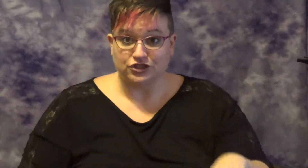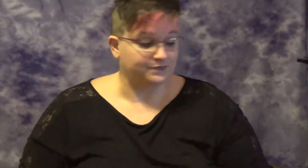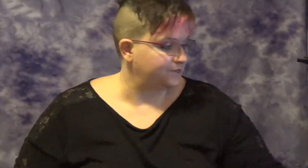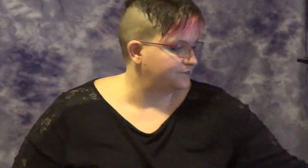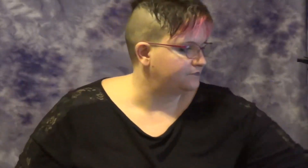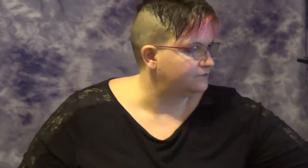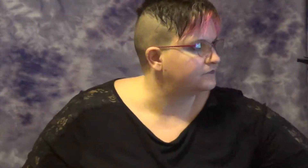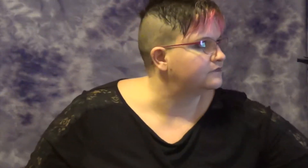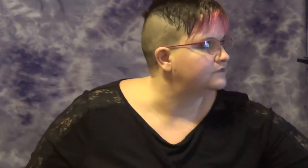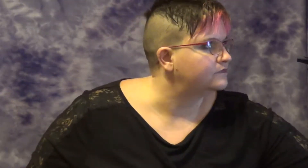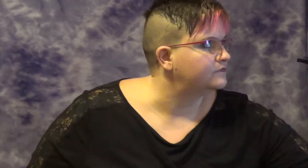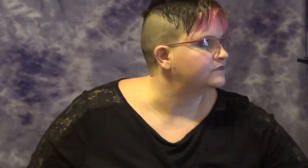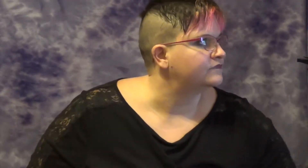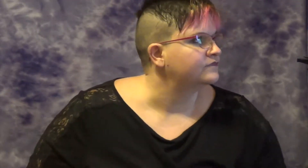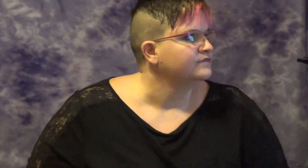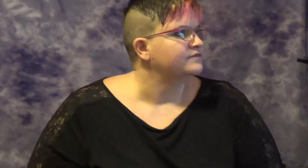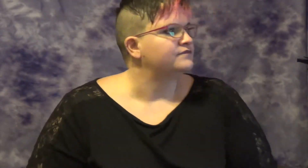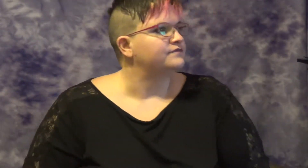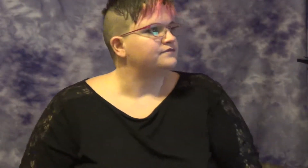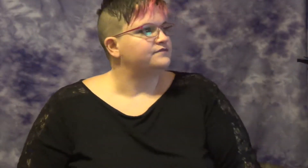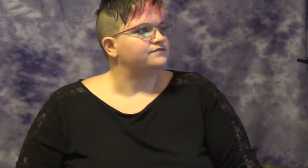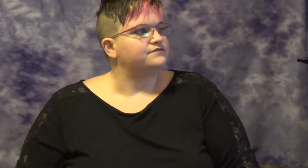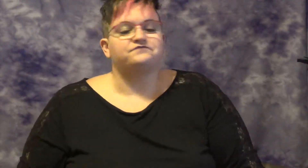everything that's involved with the message process.